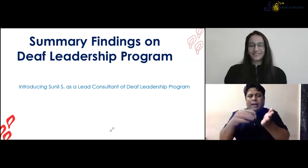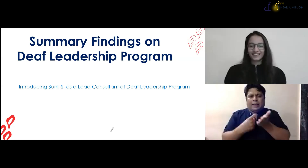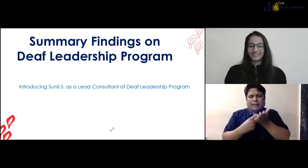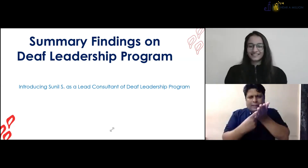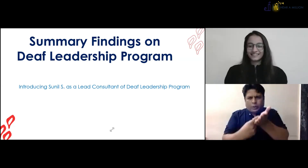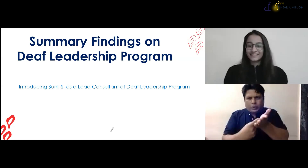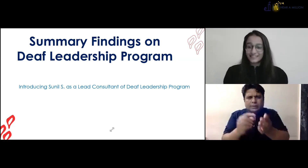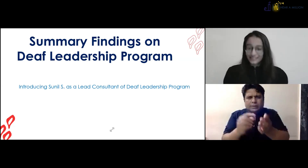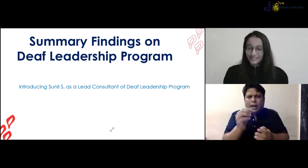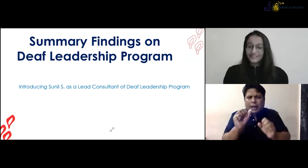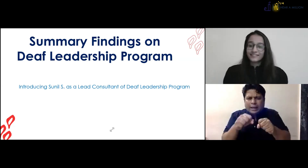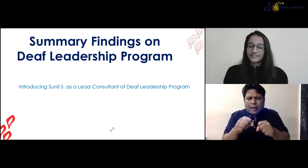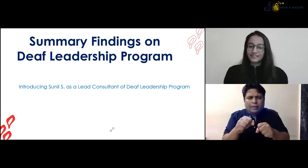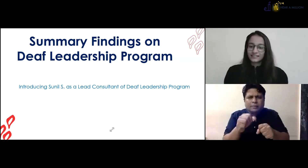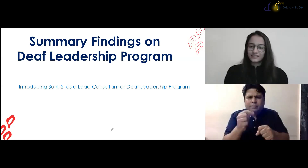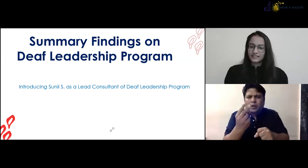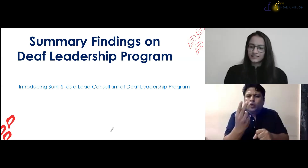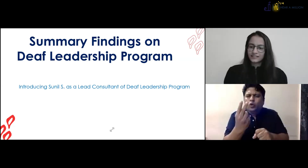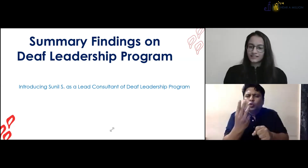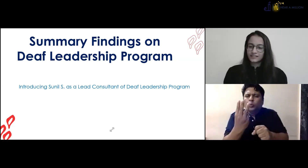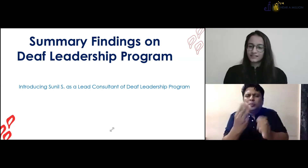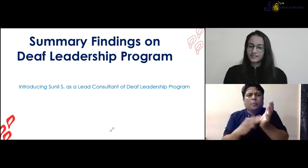I request,